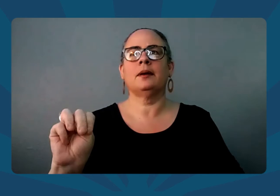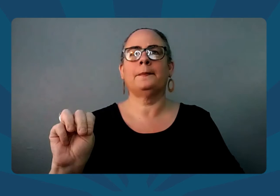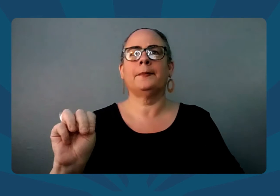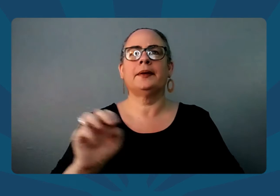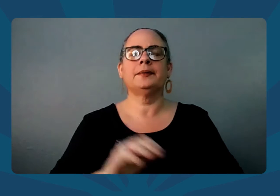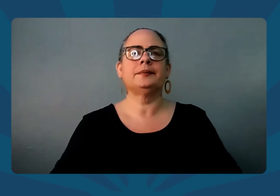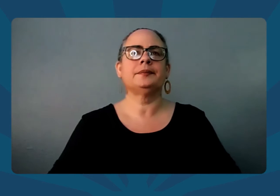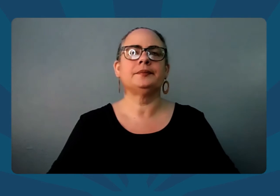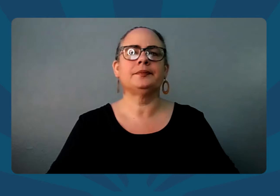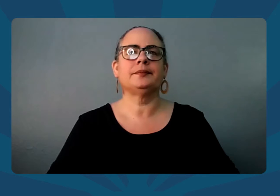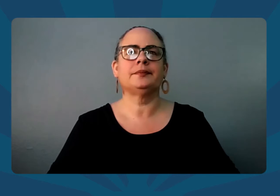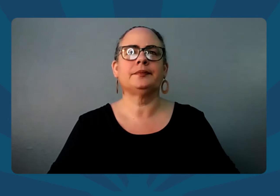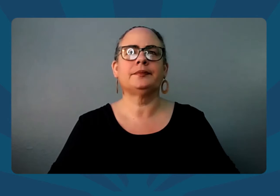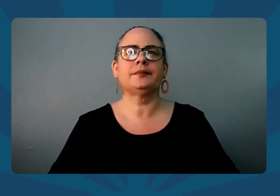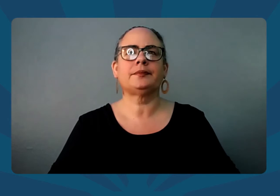www.rodneyglassman.com.